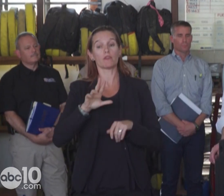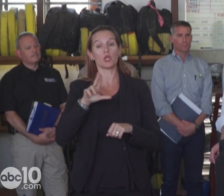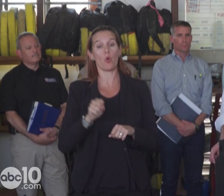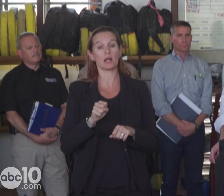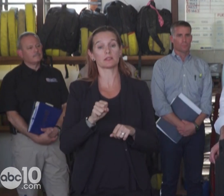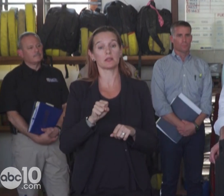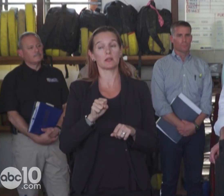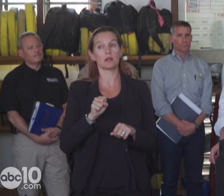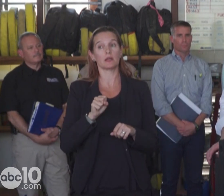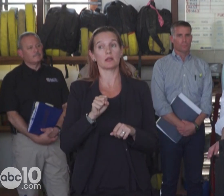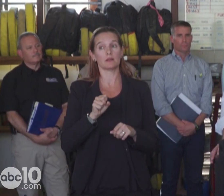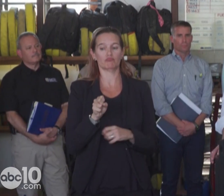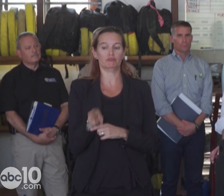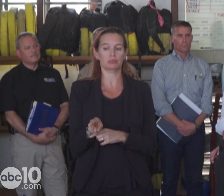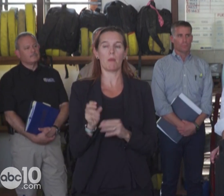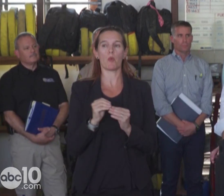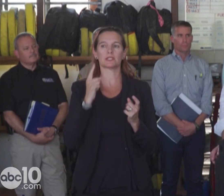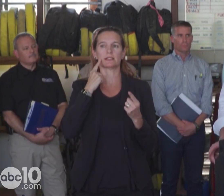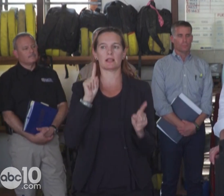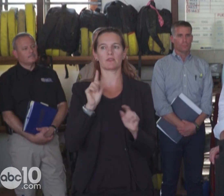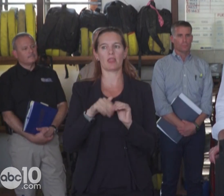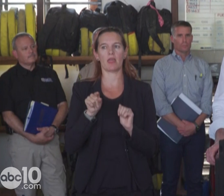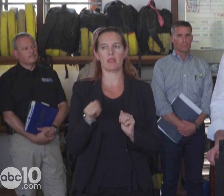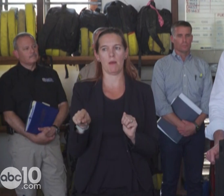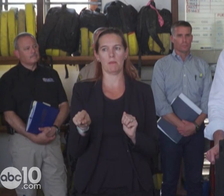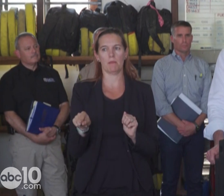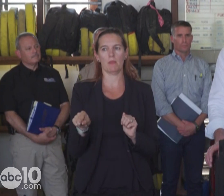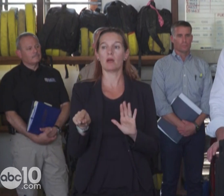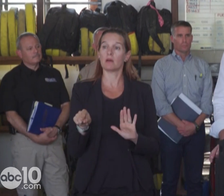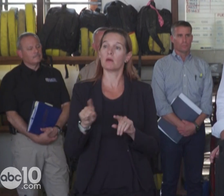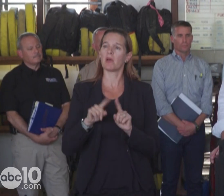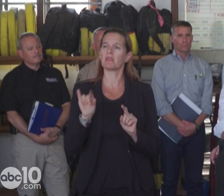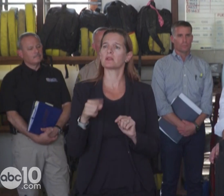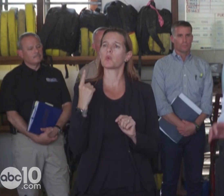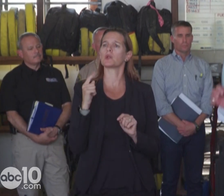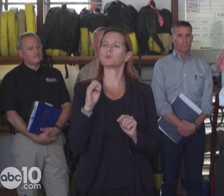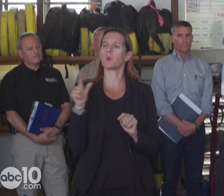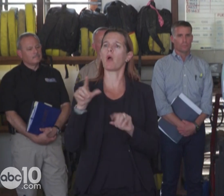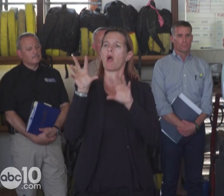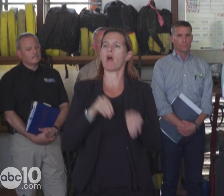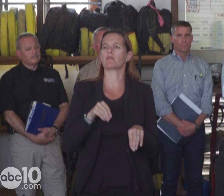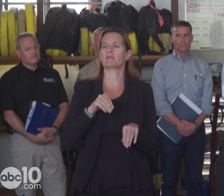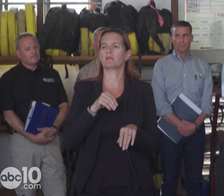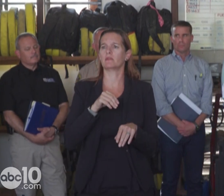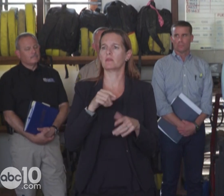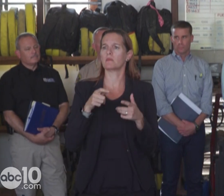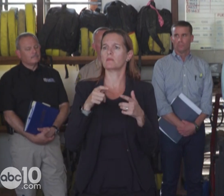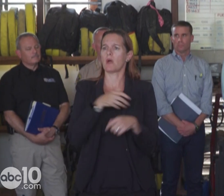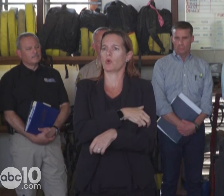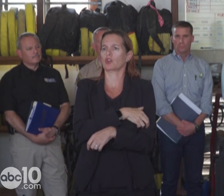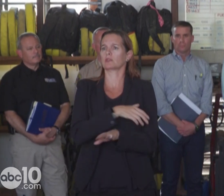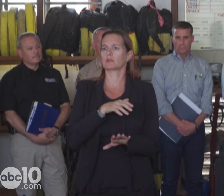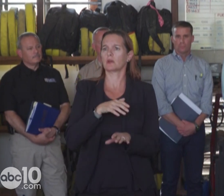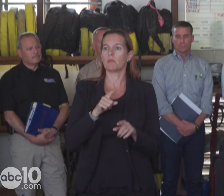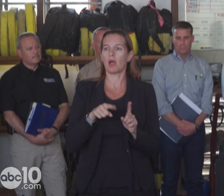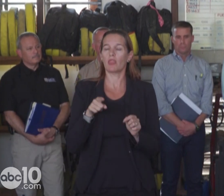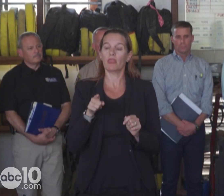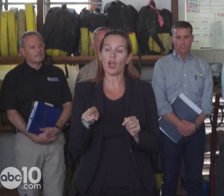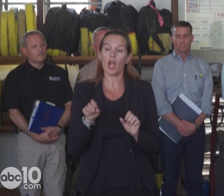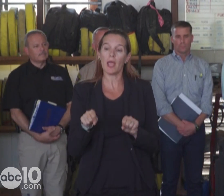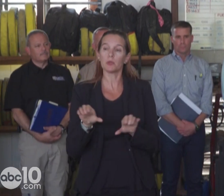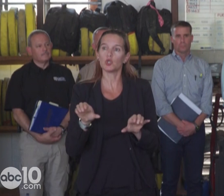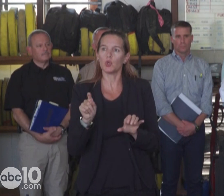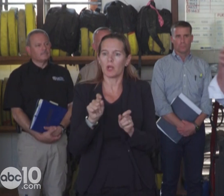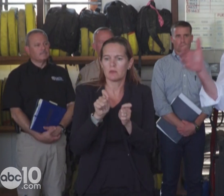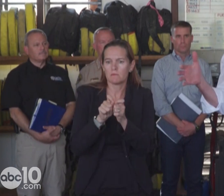their strategies for de-energization. But it is a tool in their toolkit. But they are able to do it with precision, a scalpel,